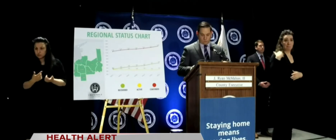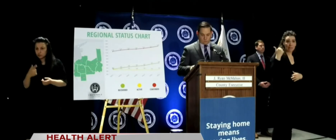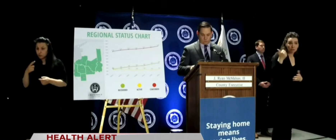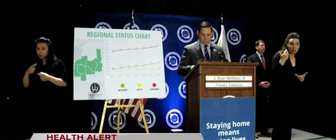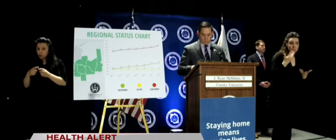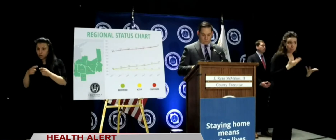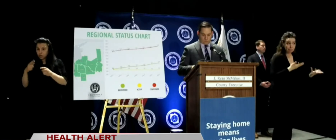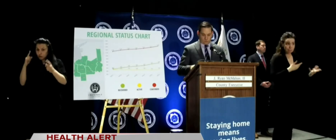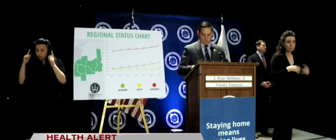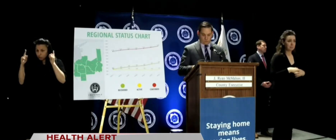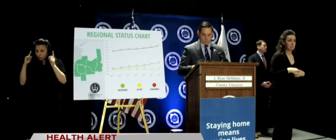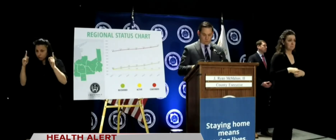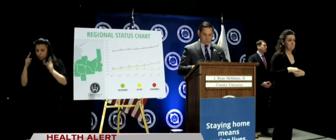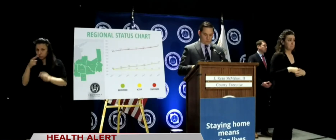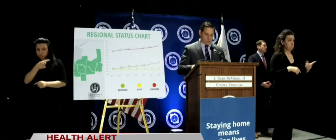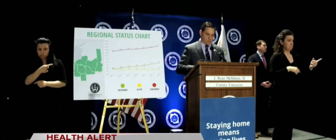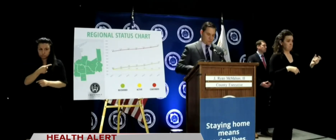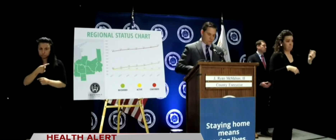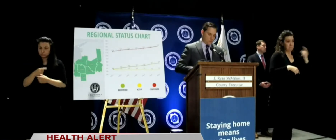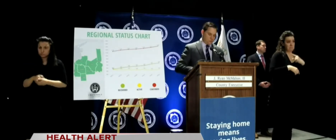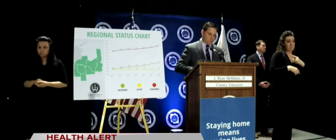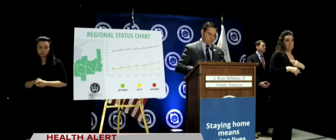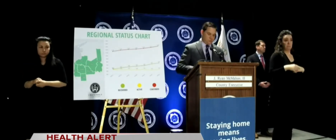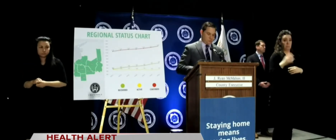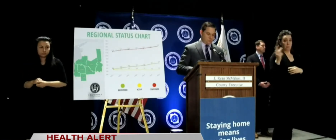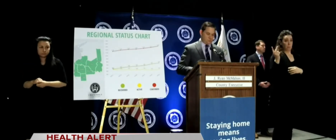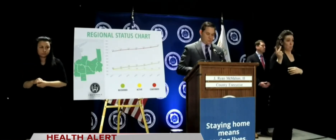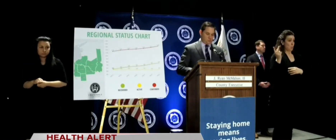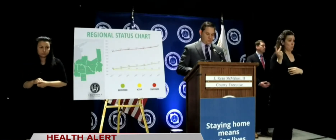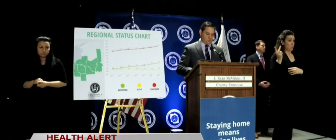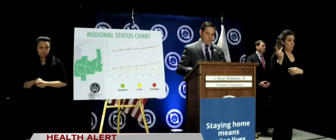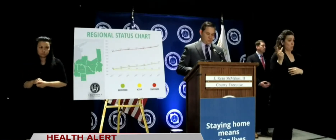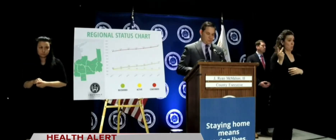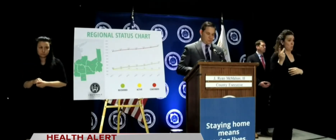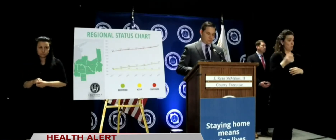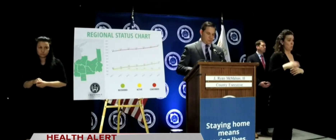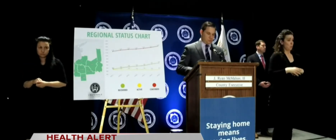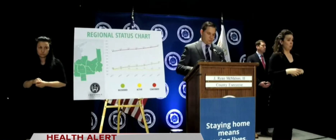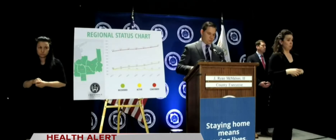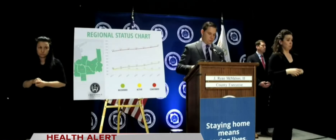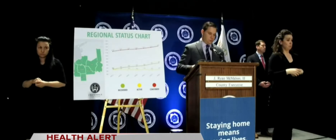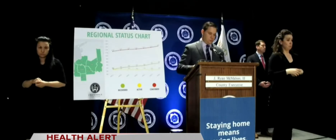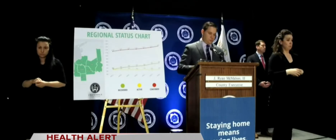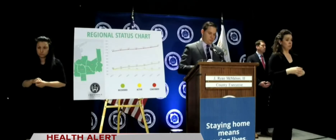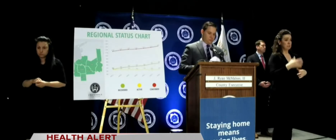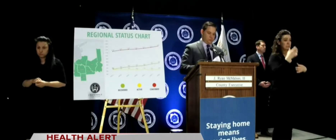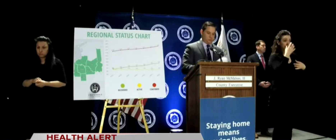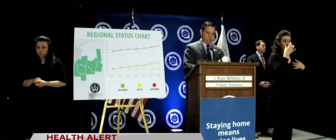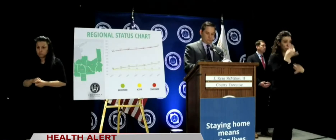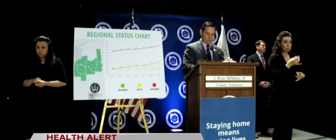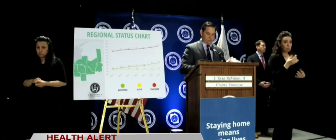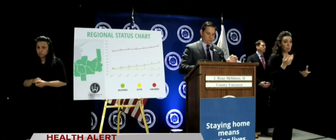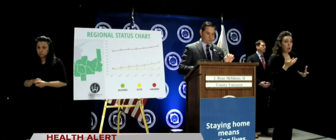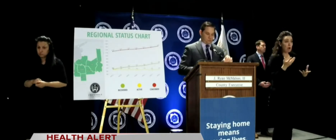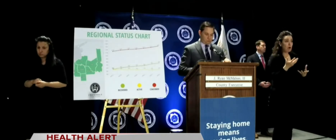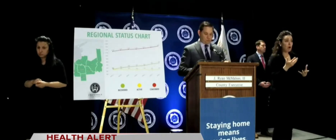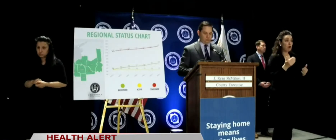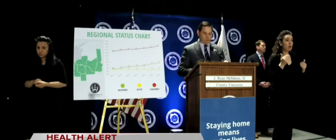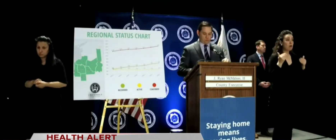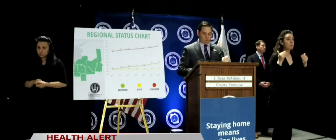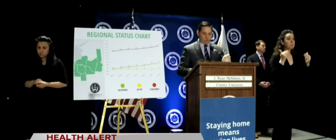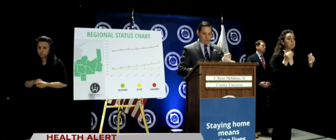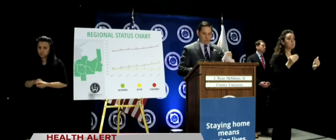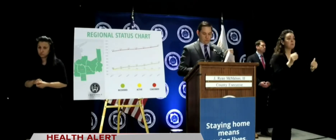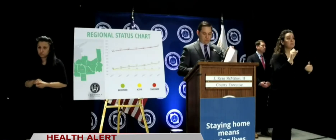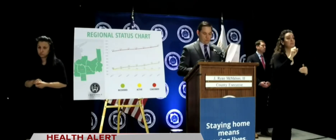Both of you have indicated an interest in pushing ahead with the Syracuse STEAM School